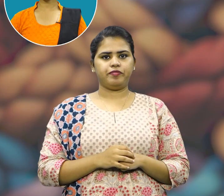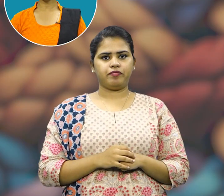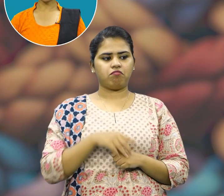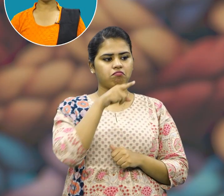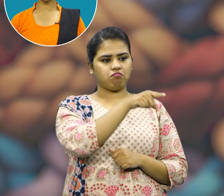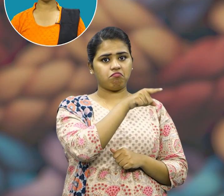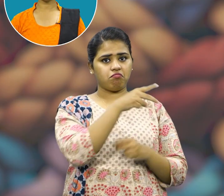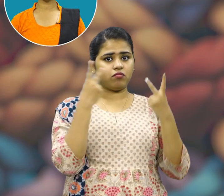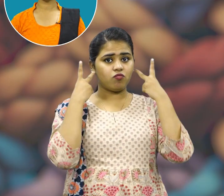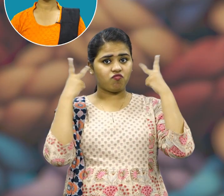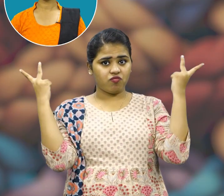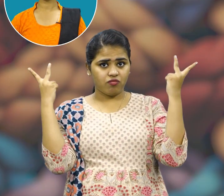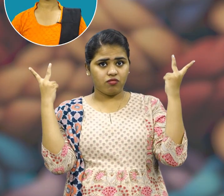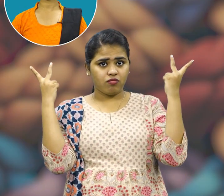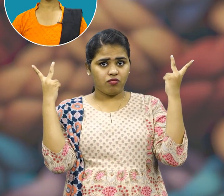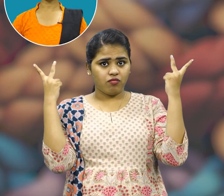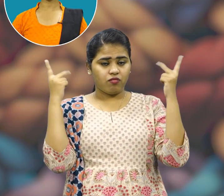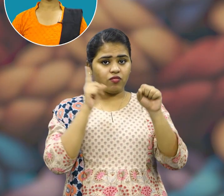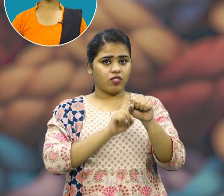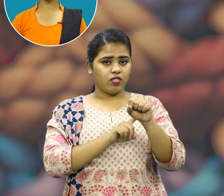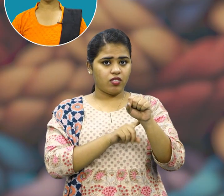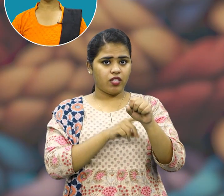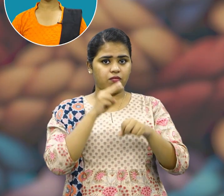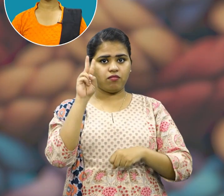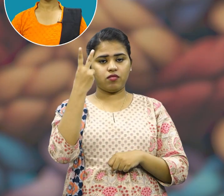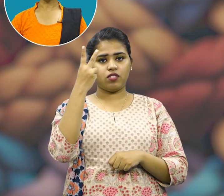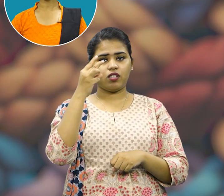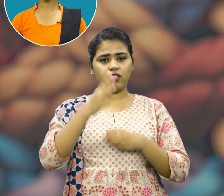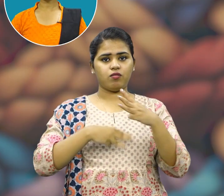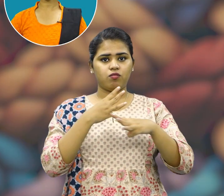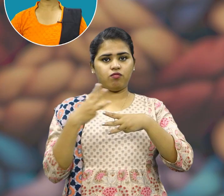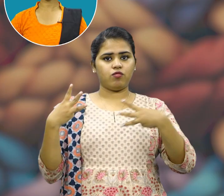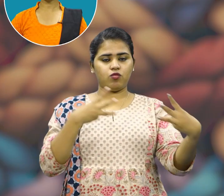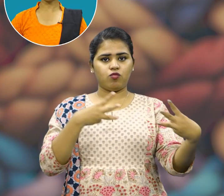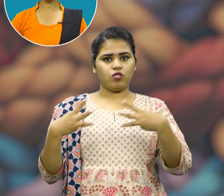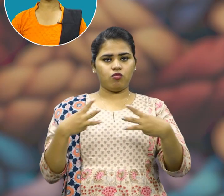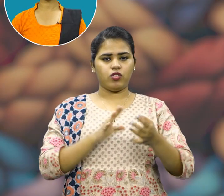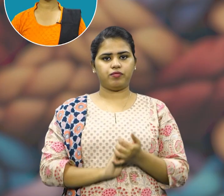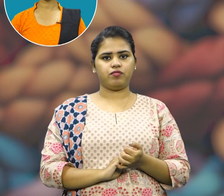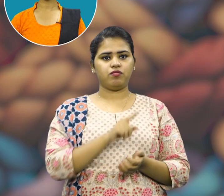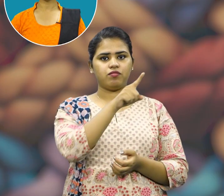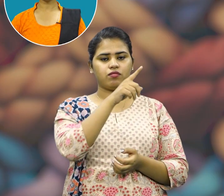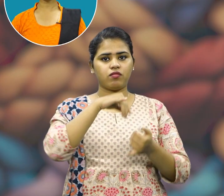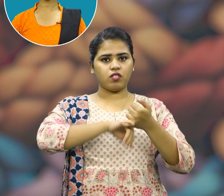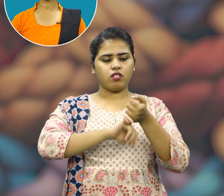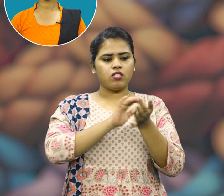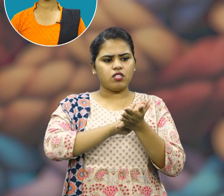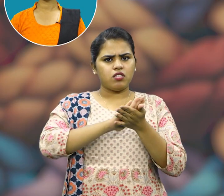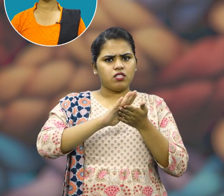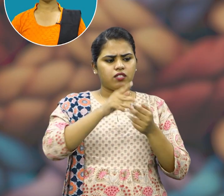It became popular during Second World War and replaced silk in